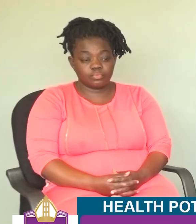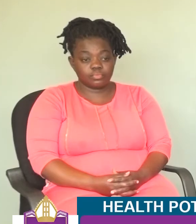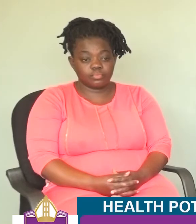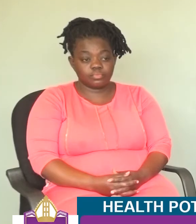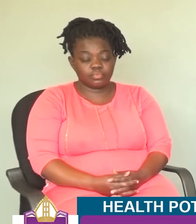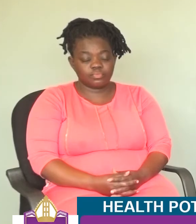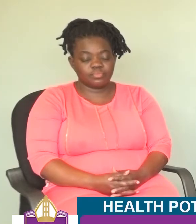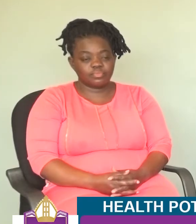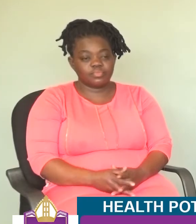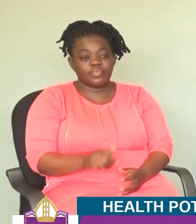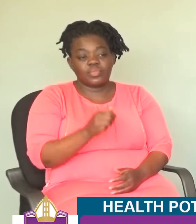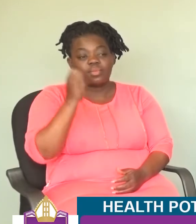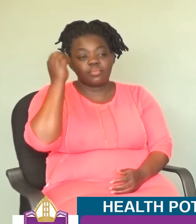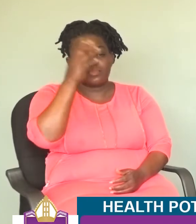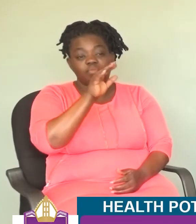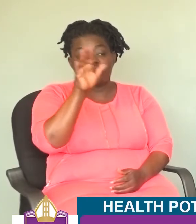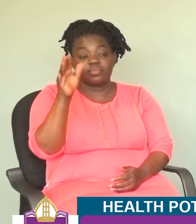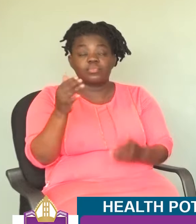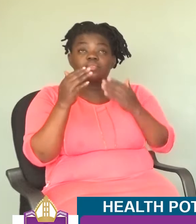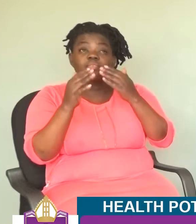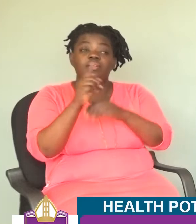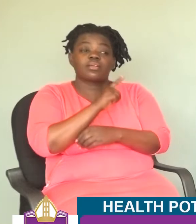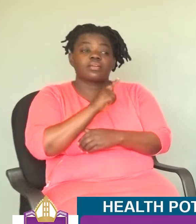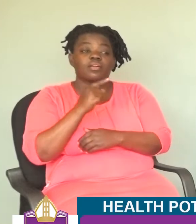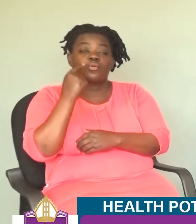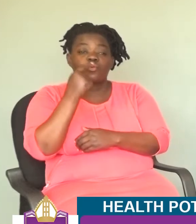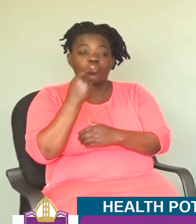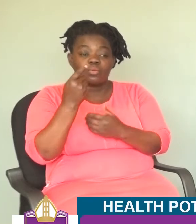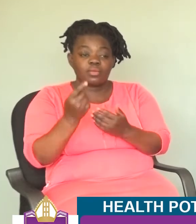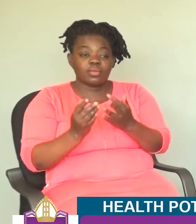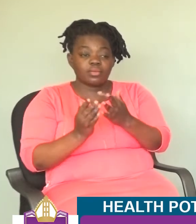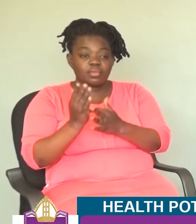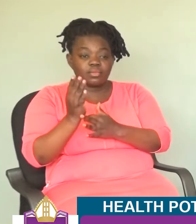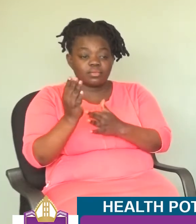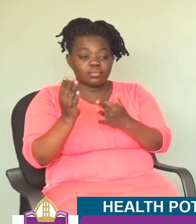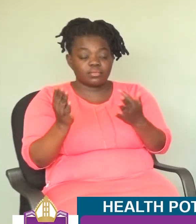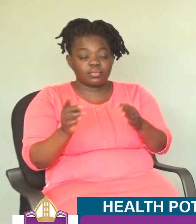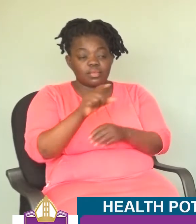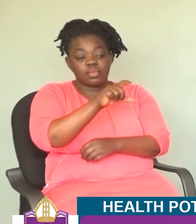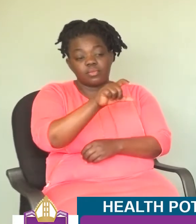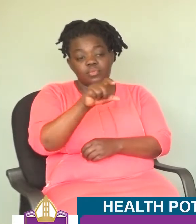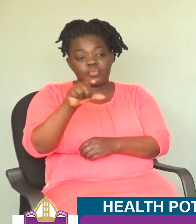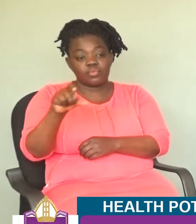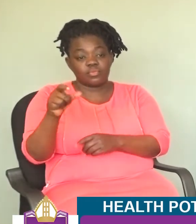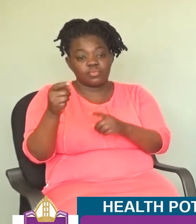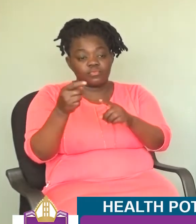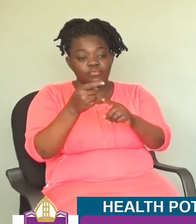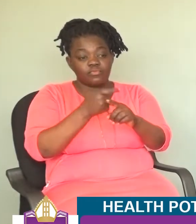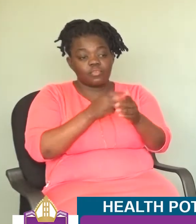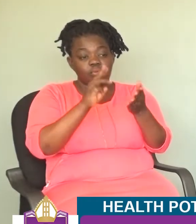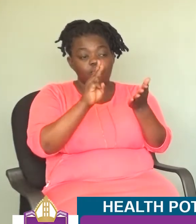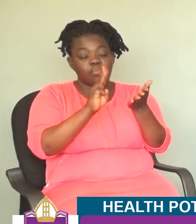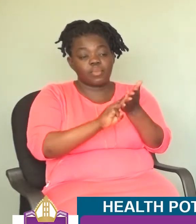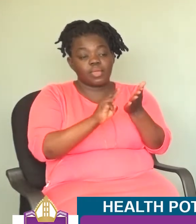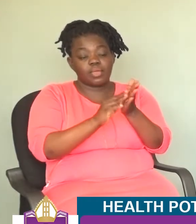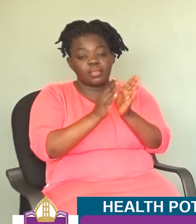It's another beautiful evening. We thank the Lord who has enabled us to go through the entire week. We are from Monday up to